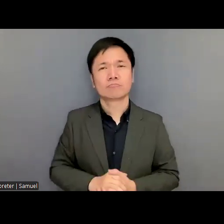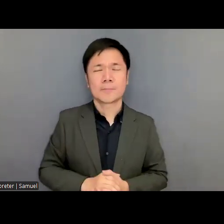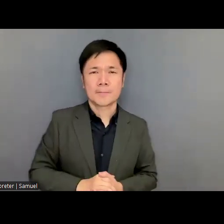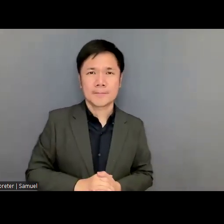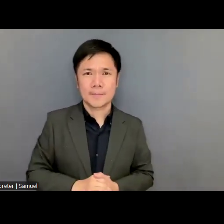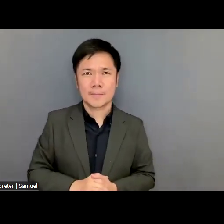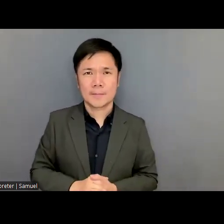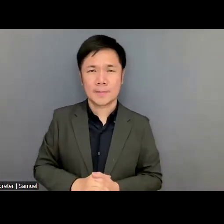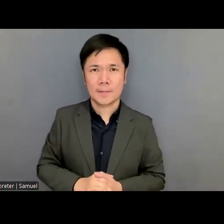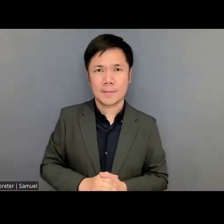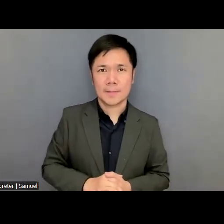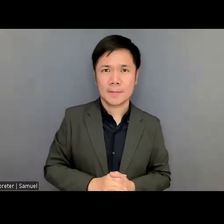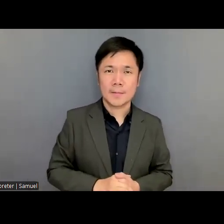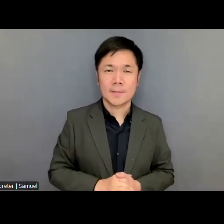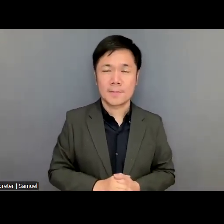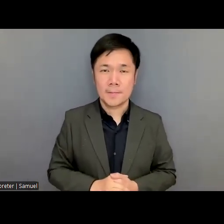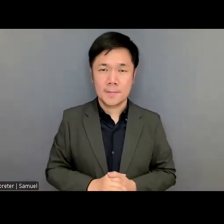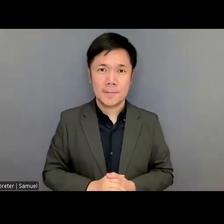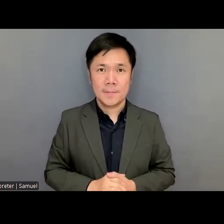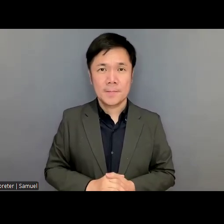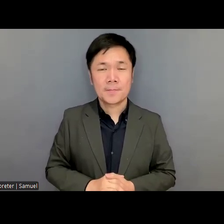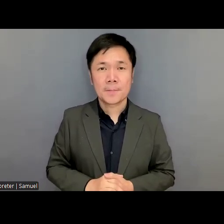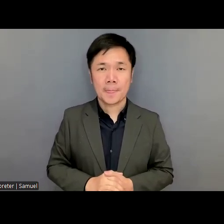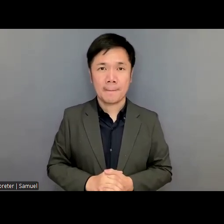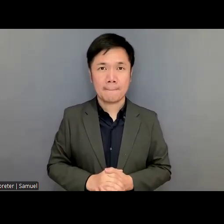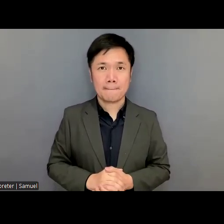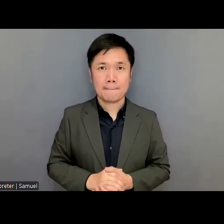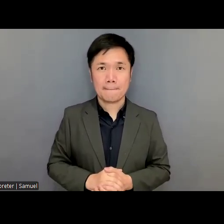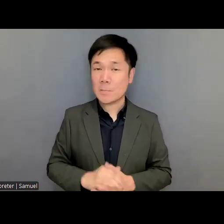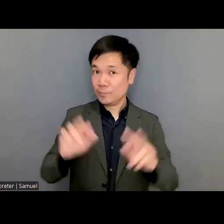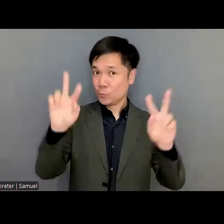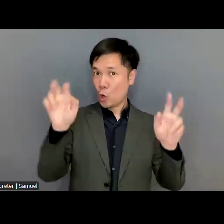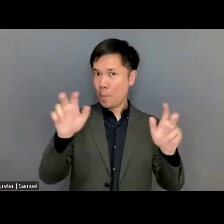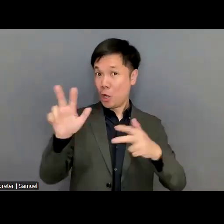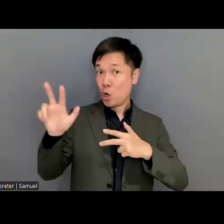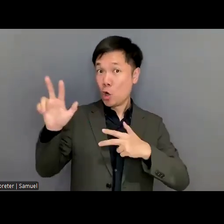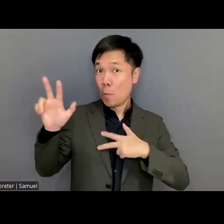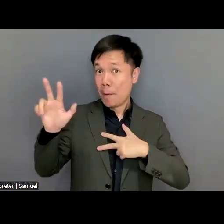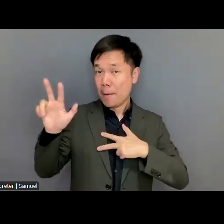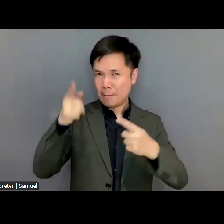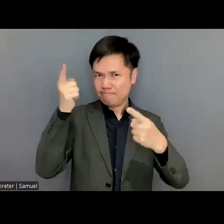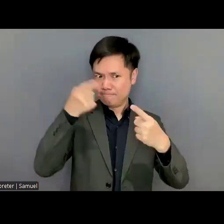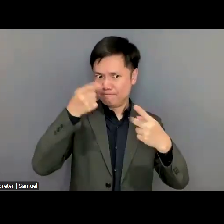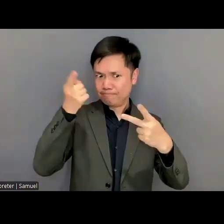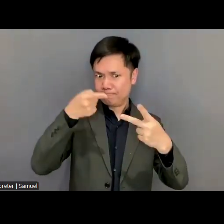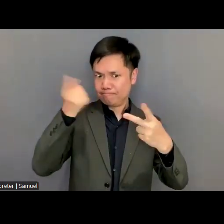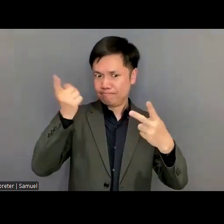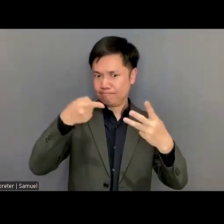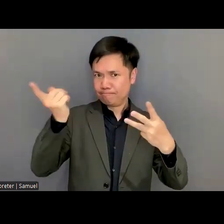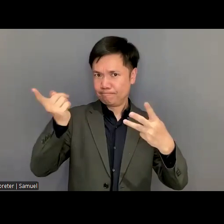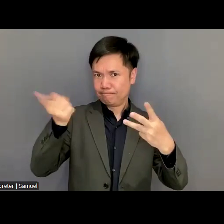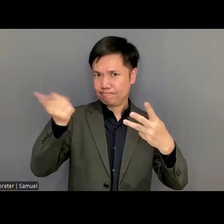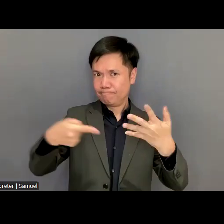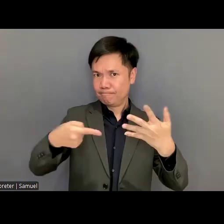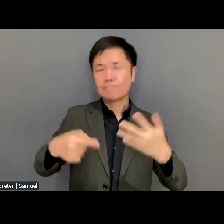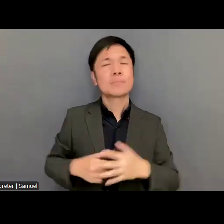Okay, and now, in order to keep talking about commitments, but more specifically, talk